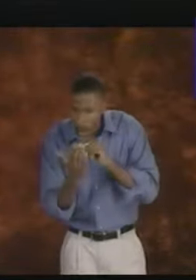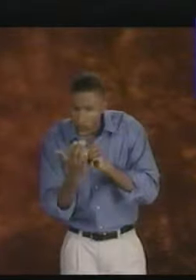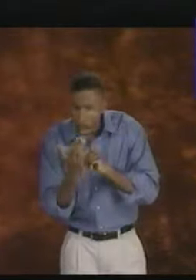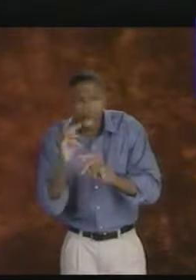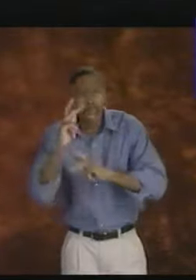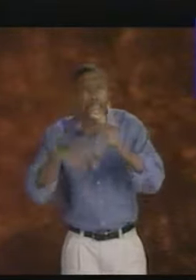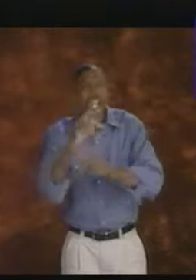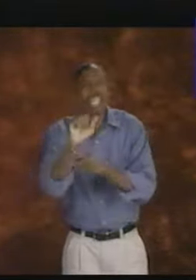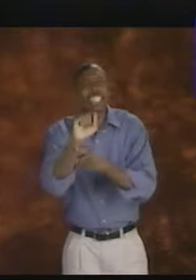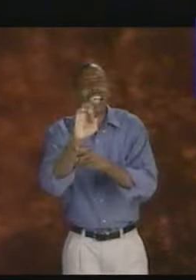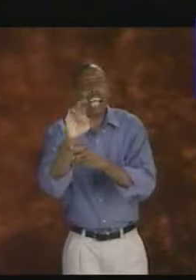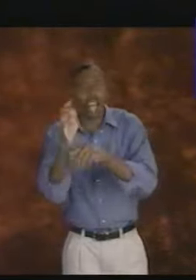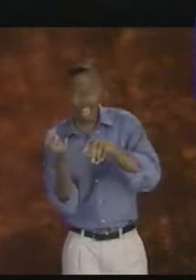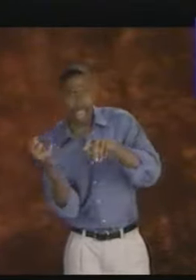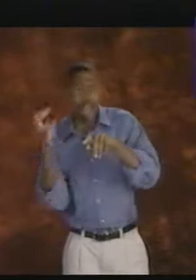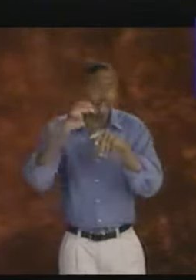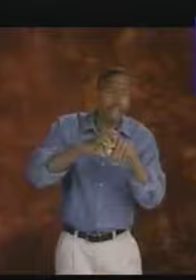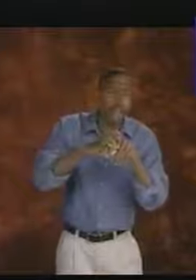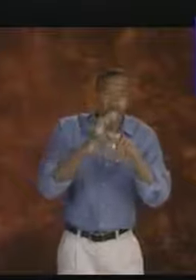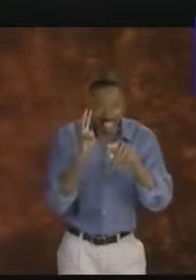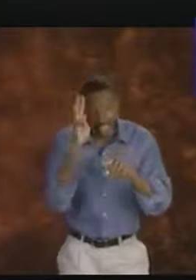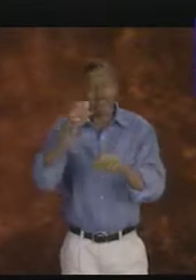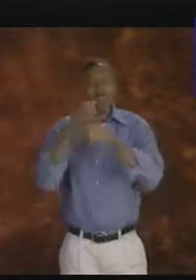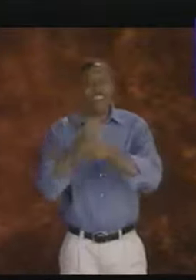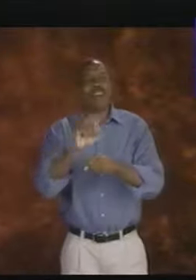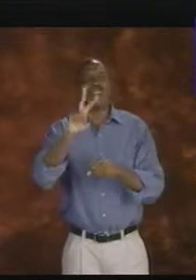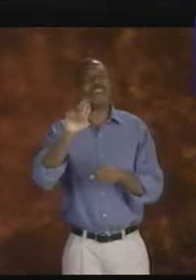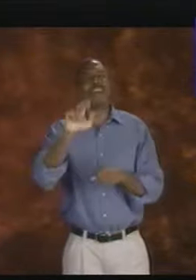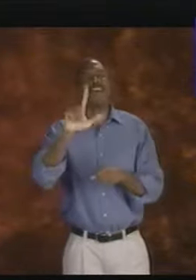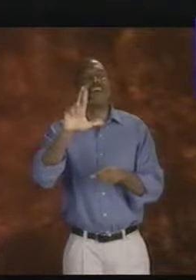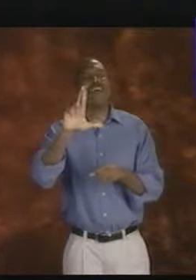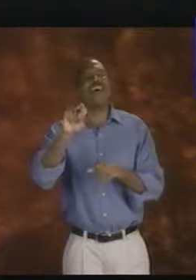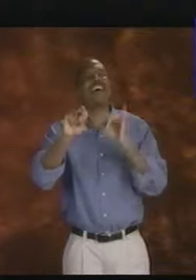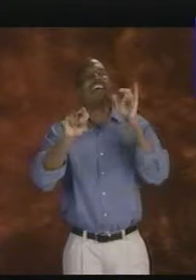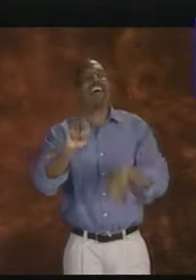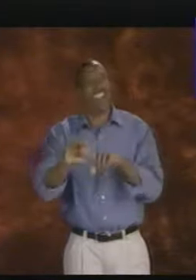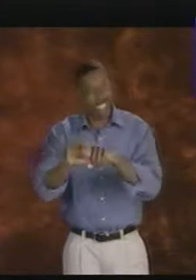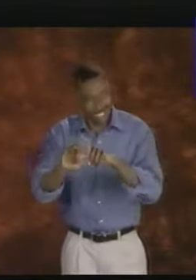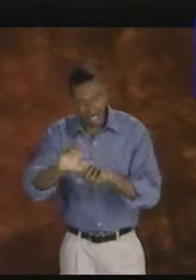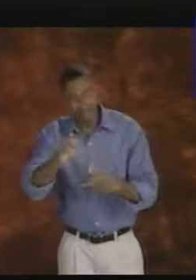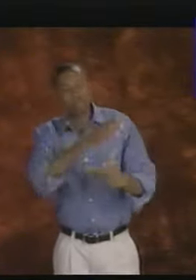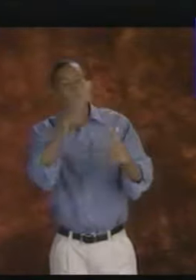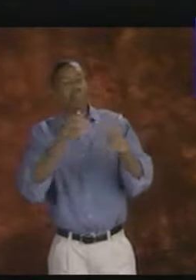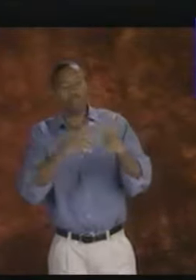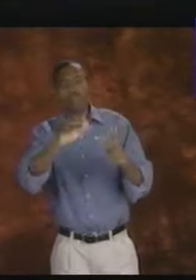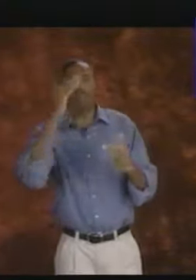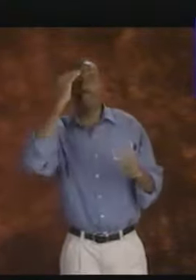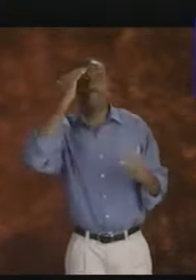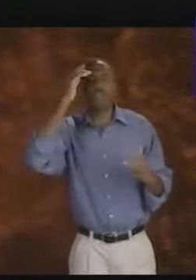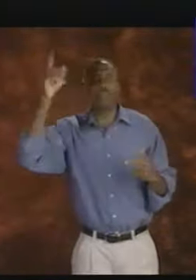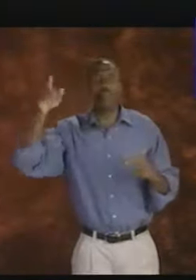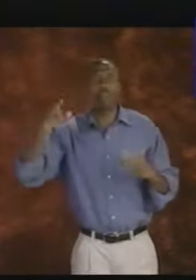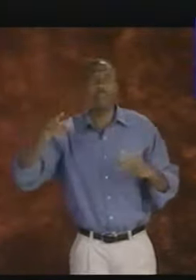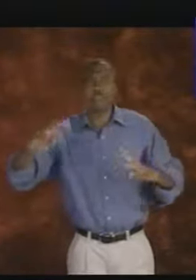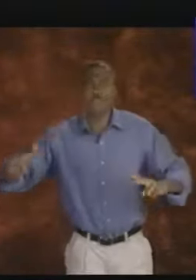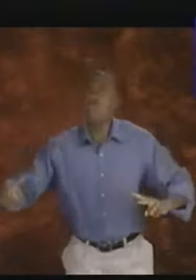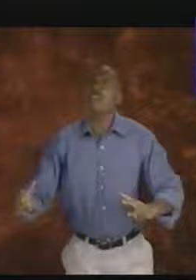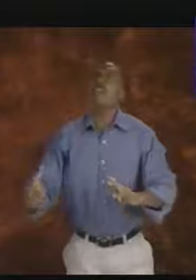and he looked at that under the microscope and found that it was a seed. And the way that that seed attached itself to the